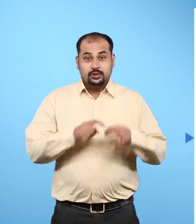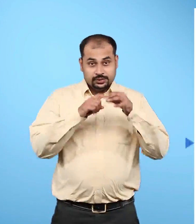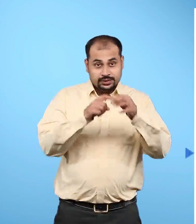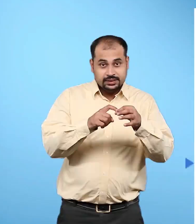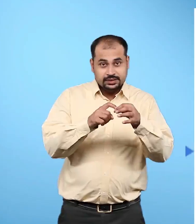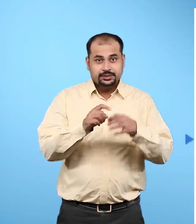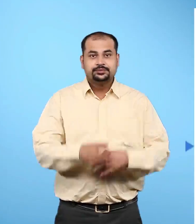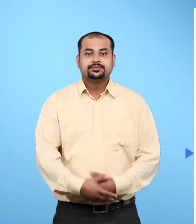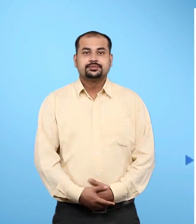Questions.